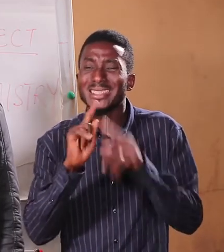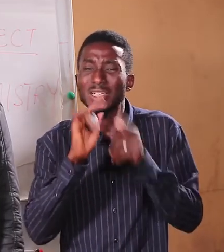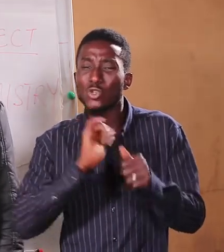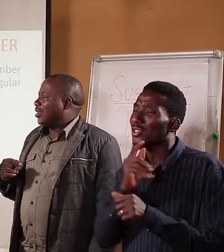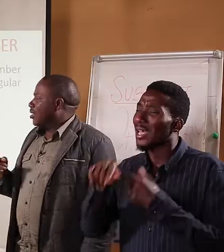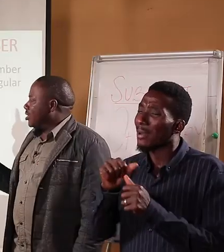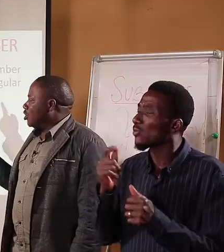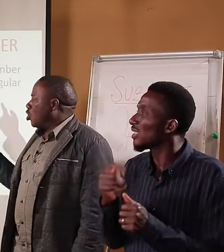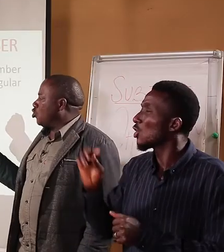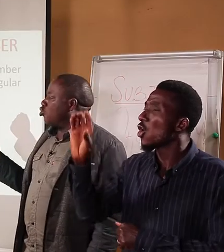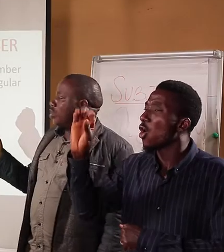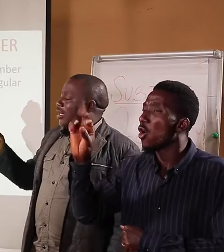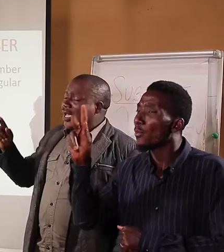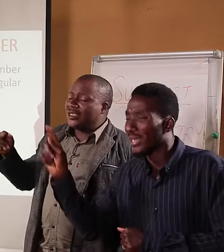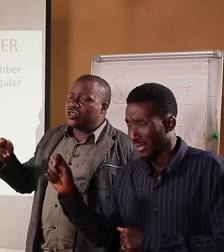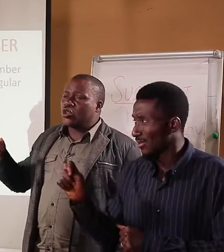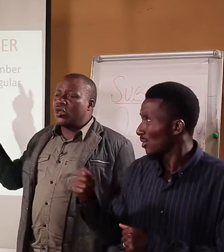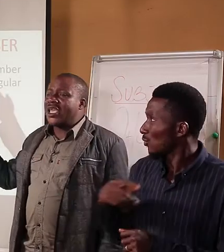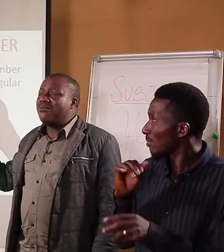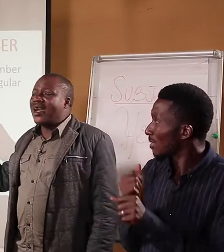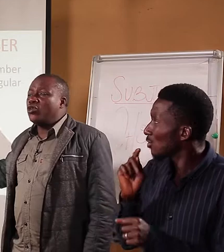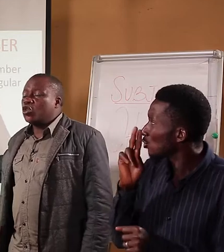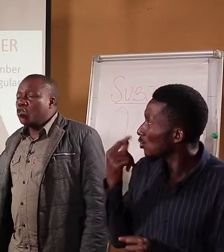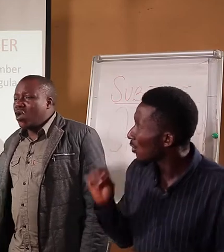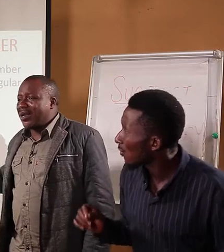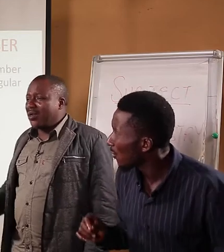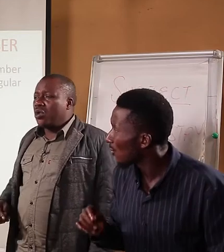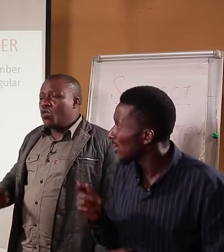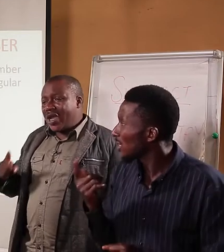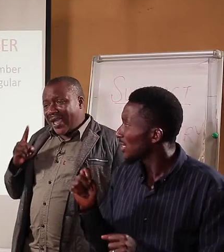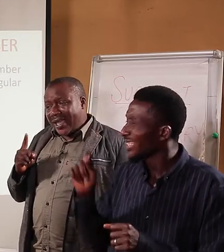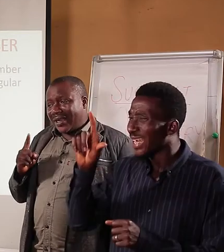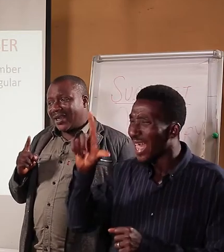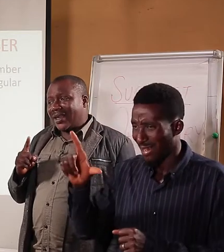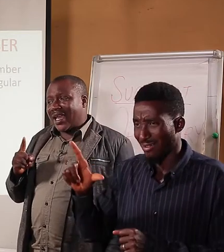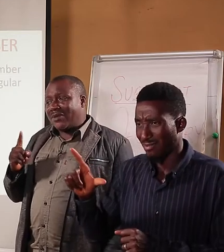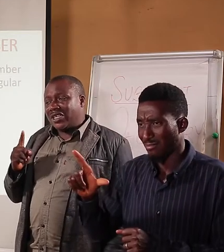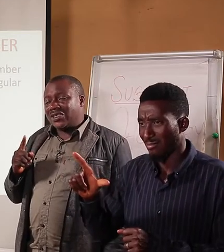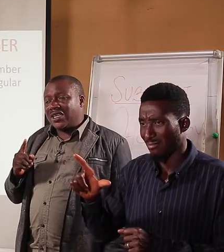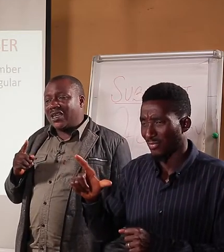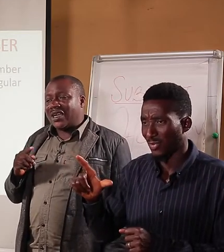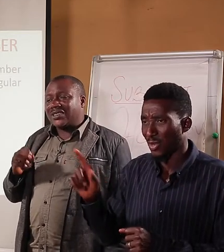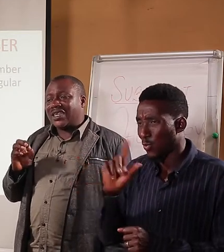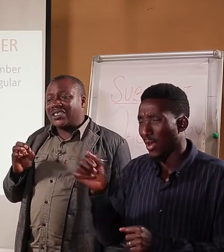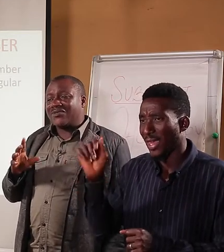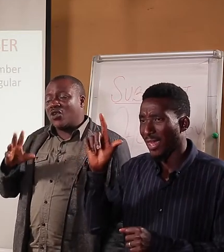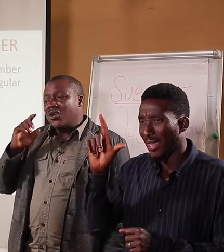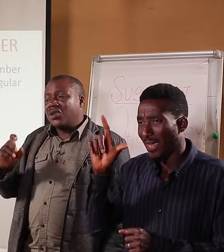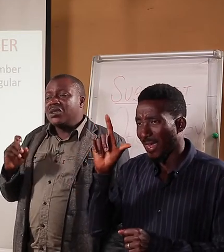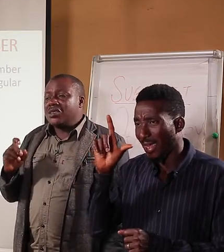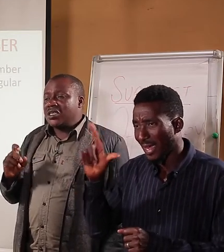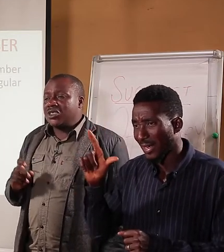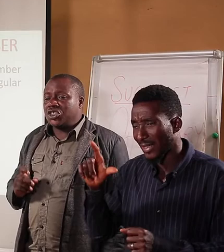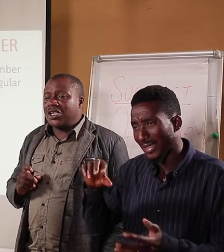L is equal to n minus 1, where n, like I mentioned earlier, stands